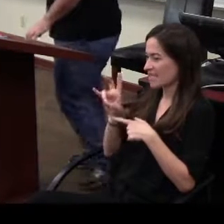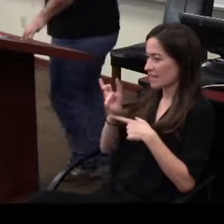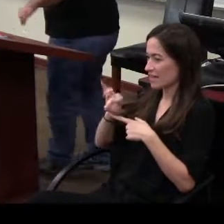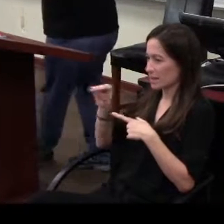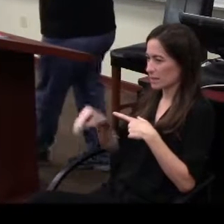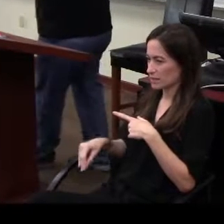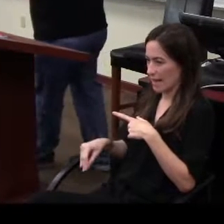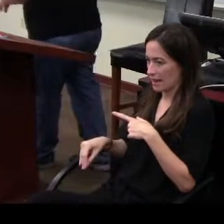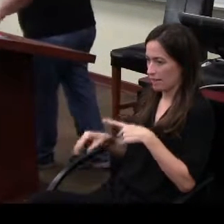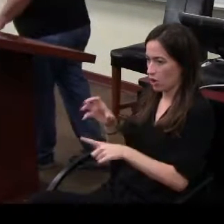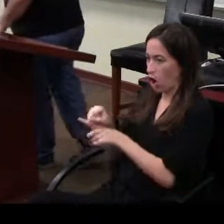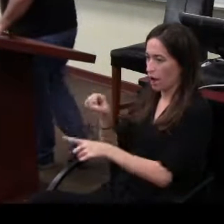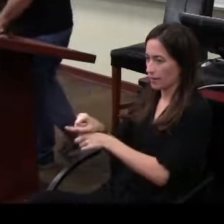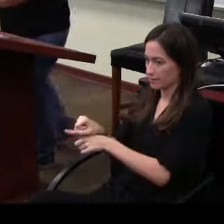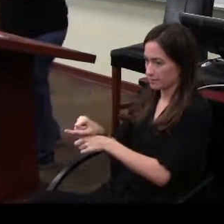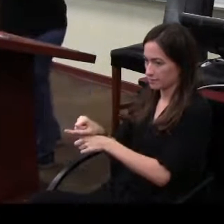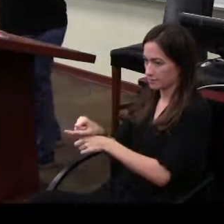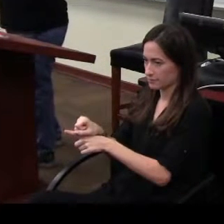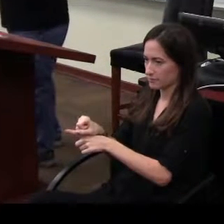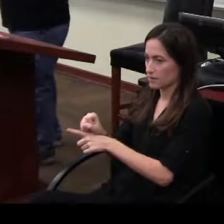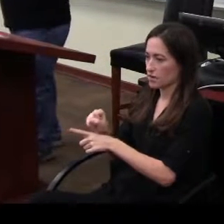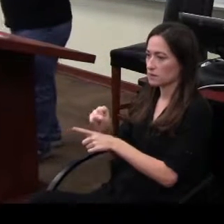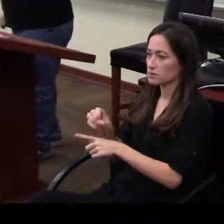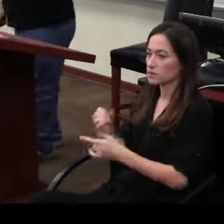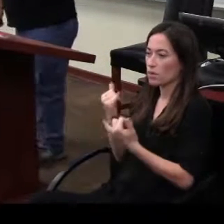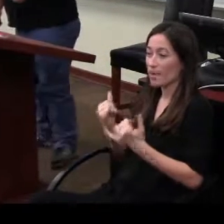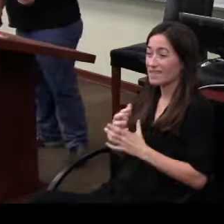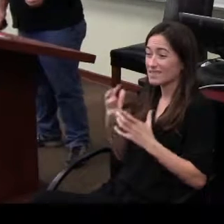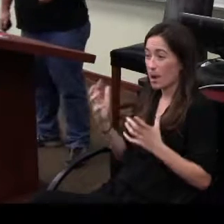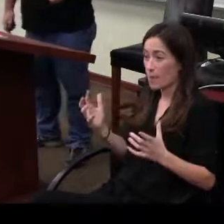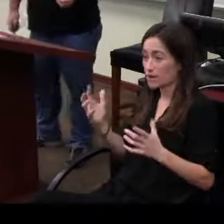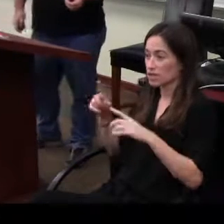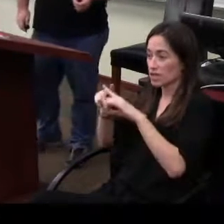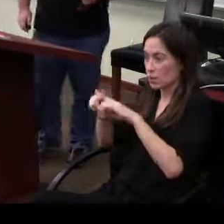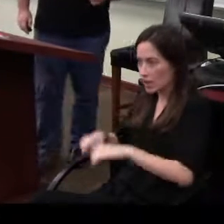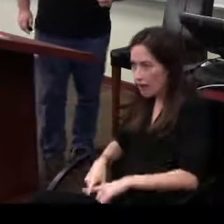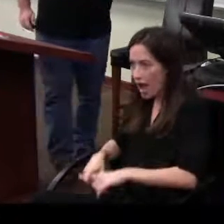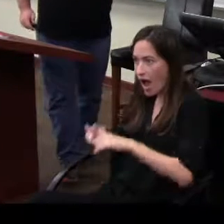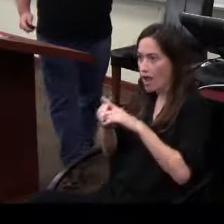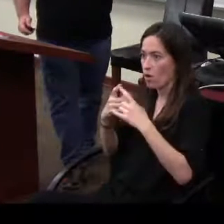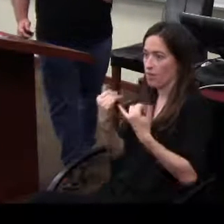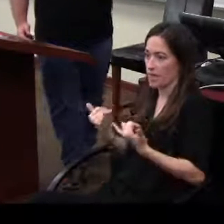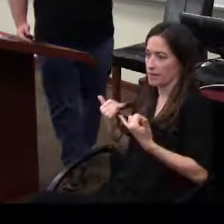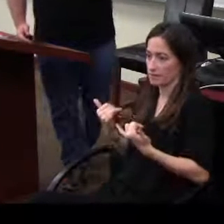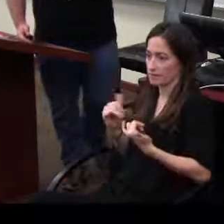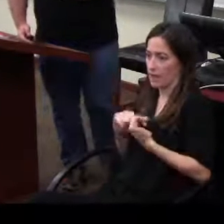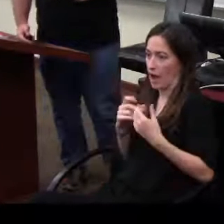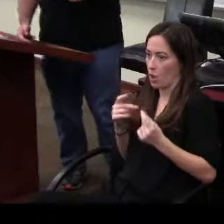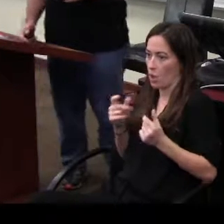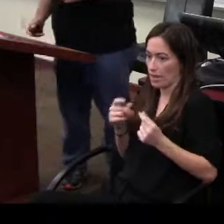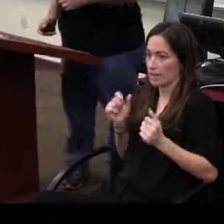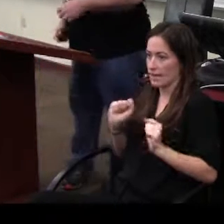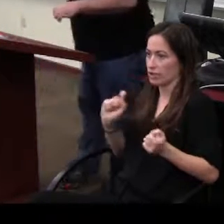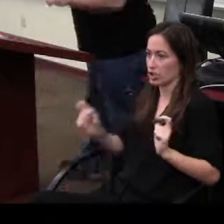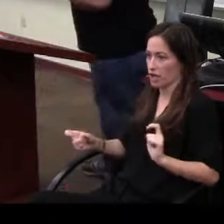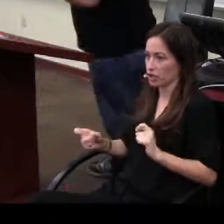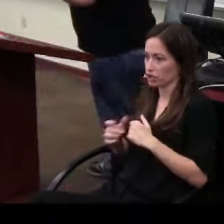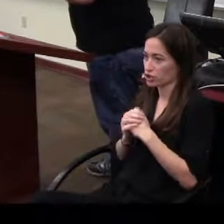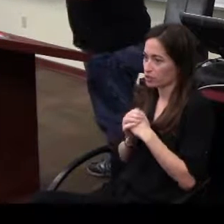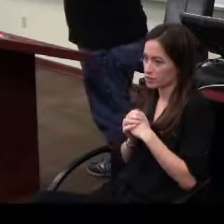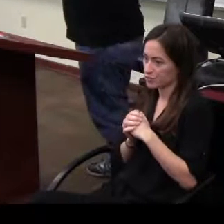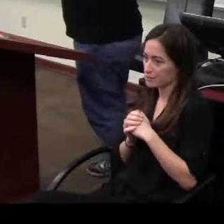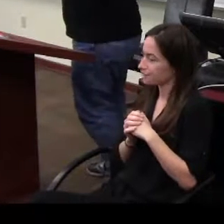that caught it if something's not going on. This is how much they're relying on this stuff right now and how quickly it changes, okay?